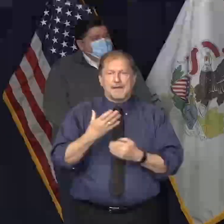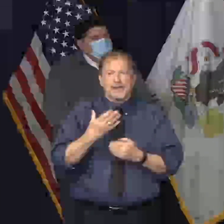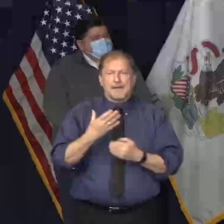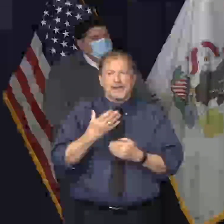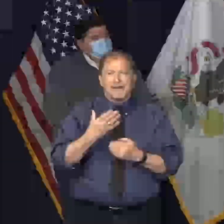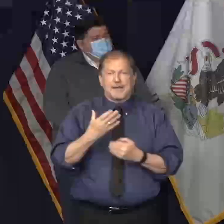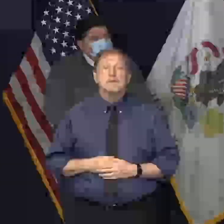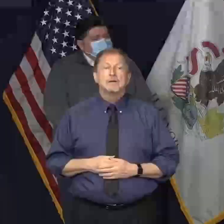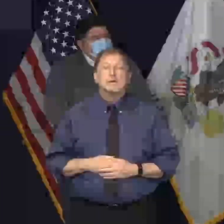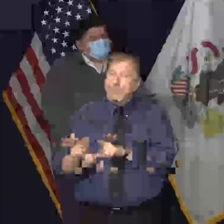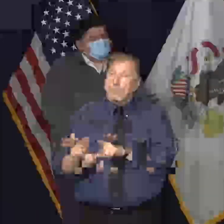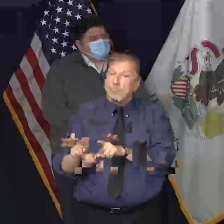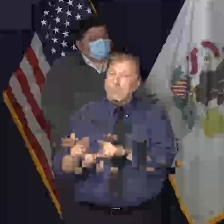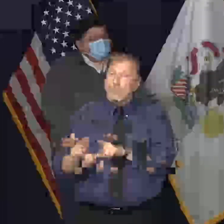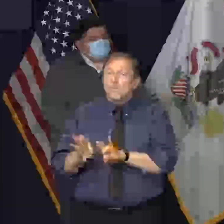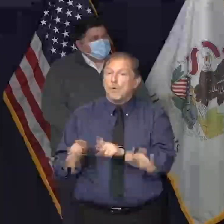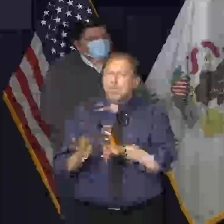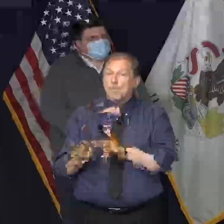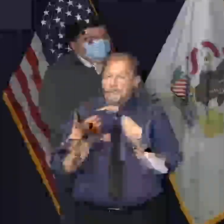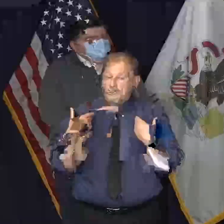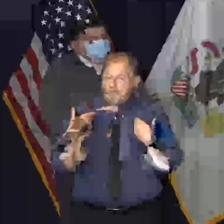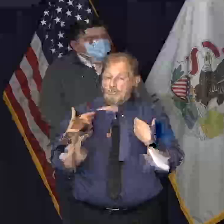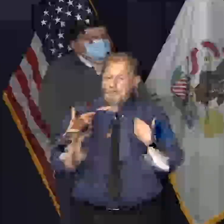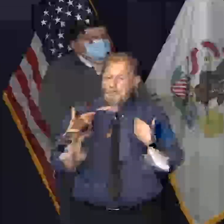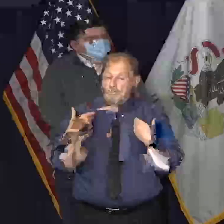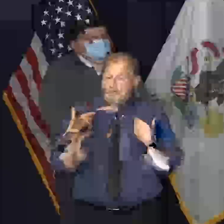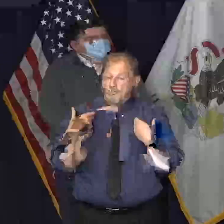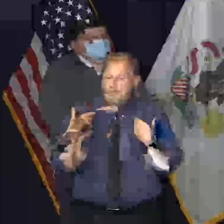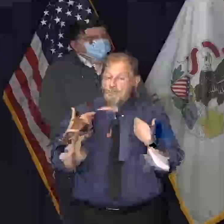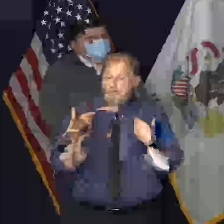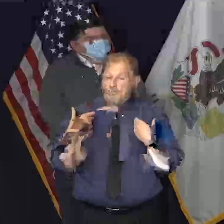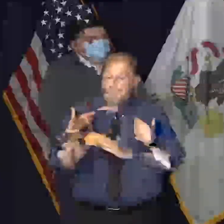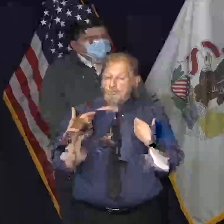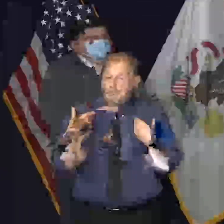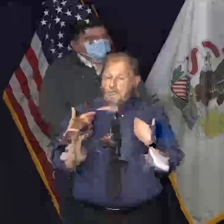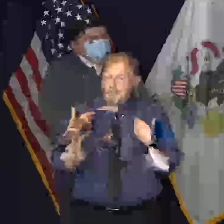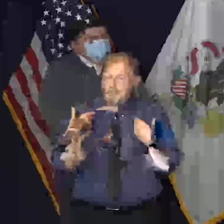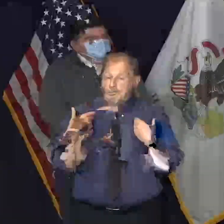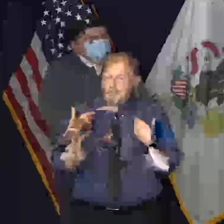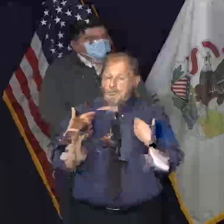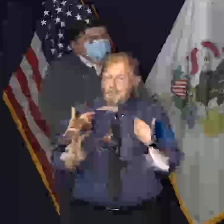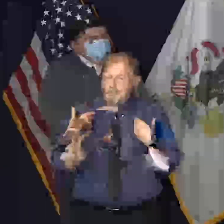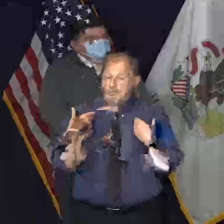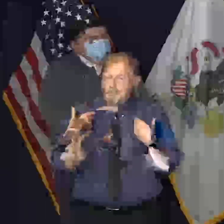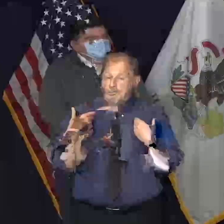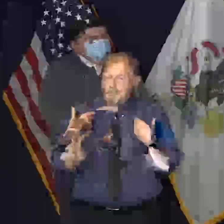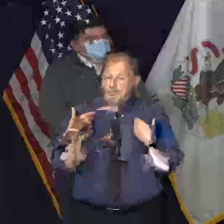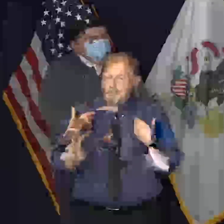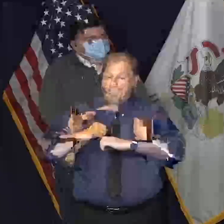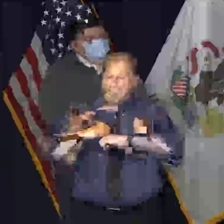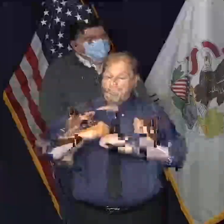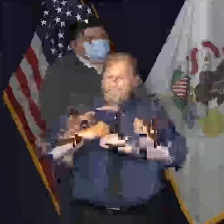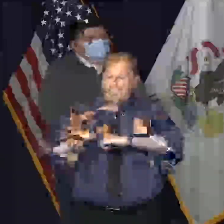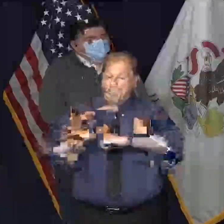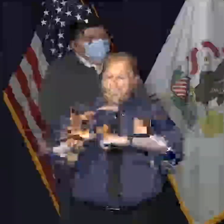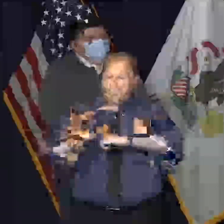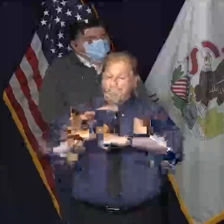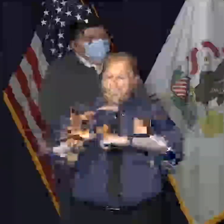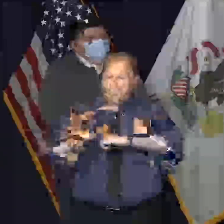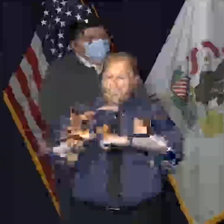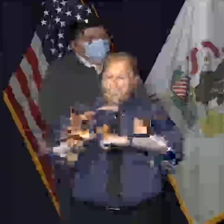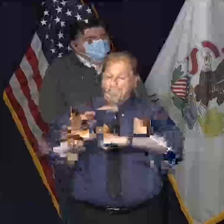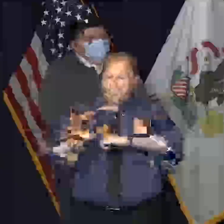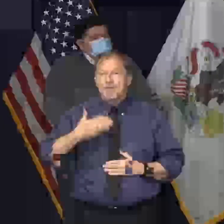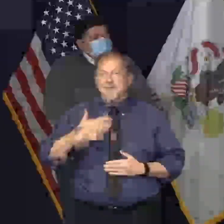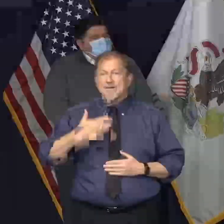a baseline state of good health is your best chance to protect yourself from COVID-19. If you have any chronic illness, such as diabetes, hypertension, or asthma, or